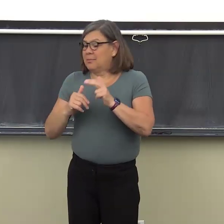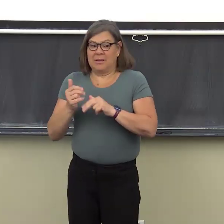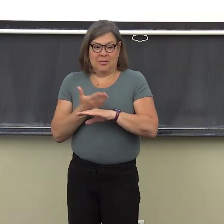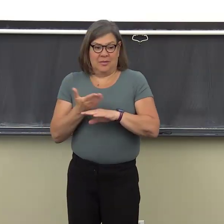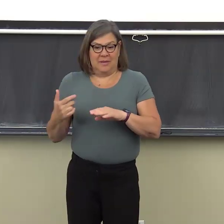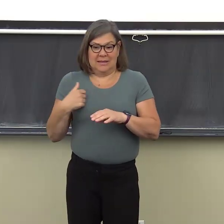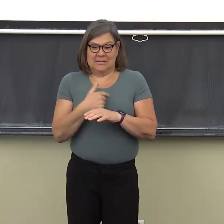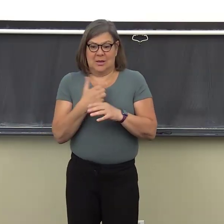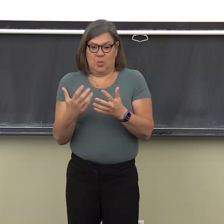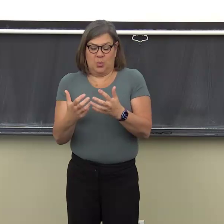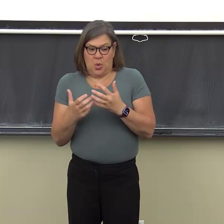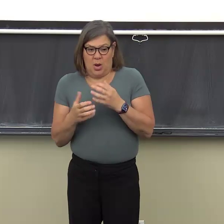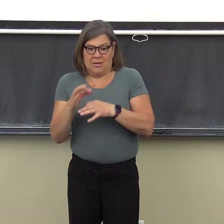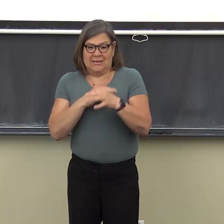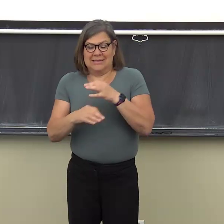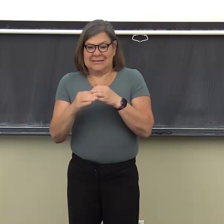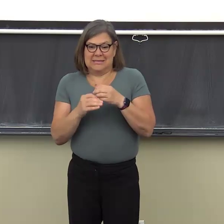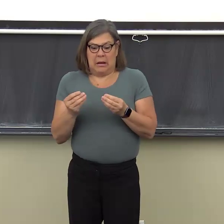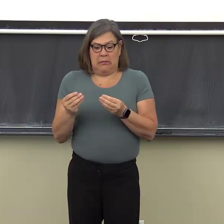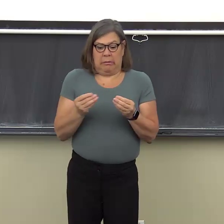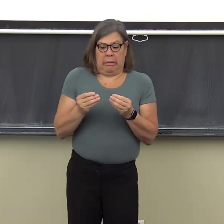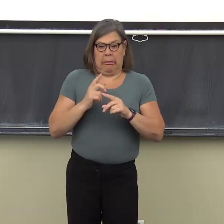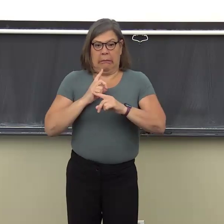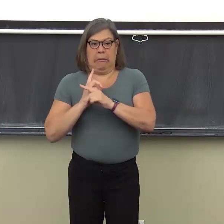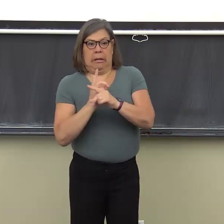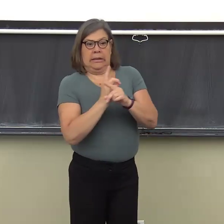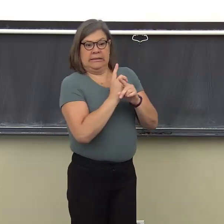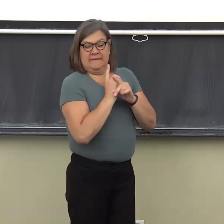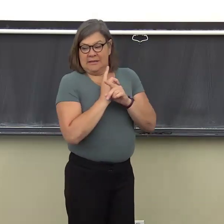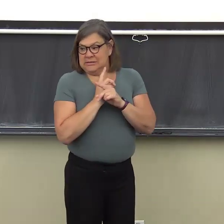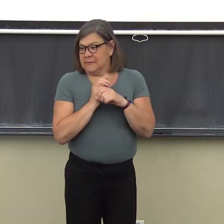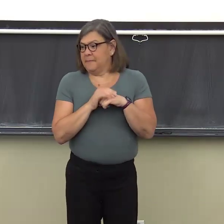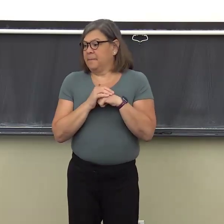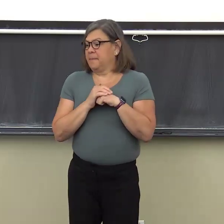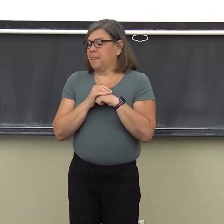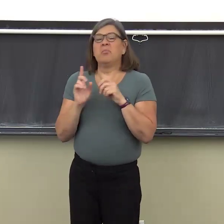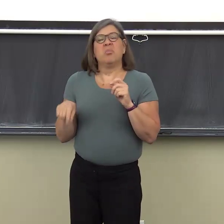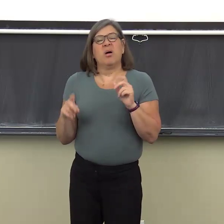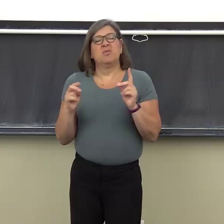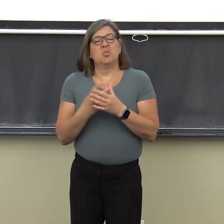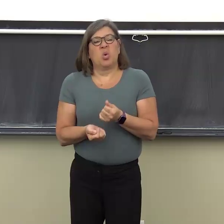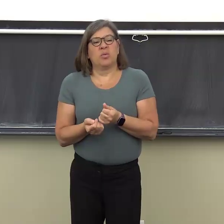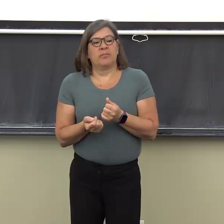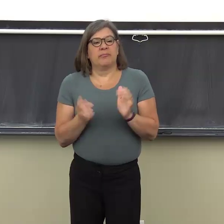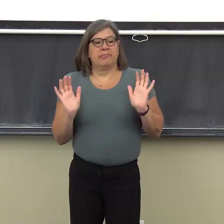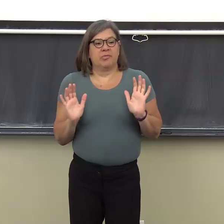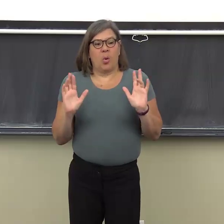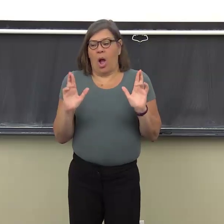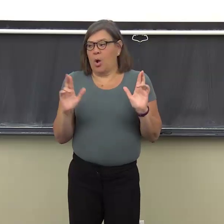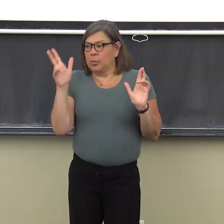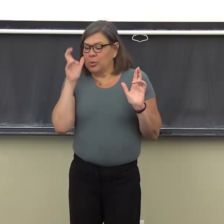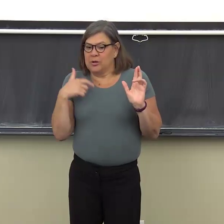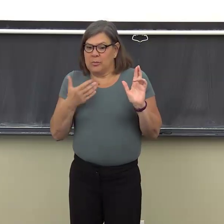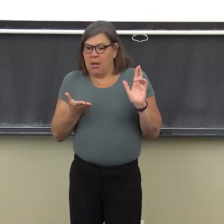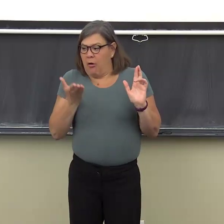want rather than playing mitigation and defense so much? But we have to do both. So I hope you hear me offering this